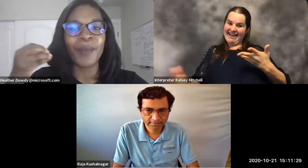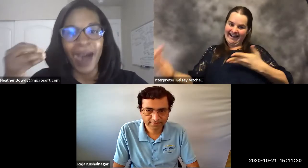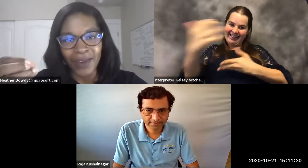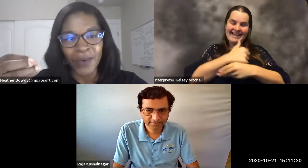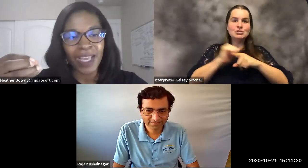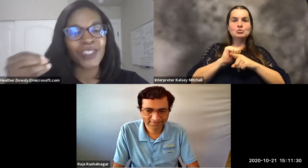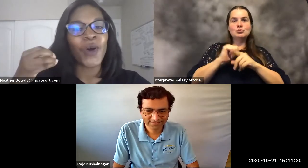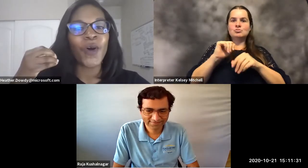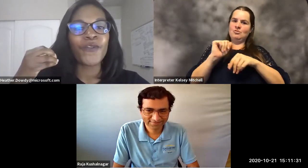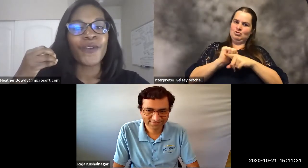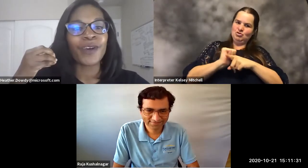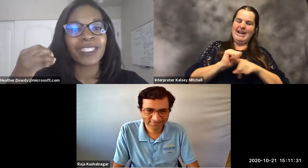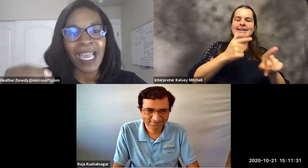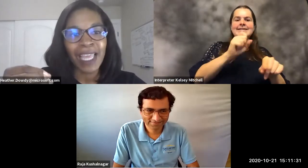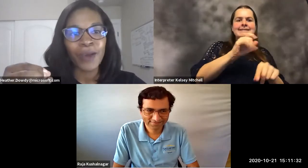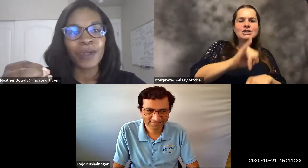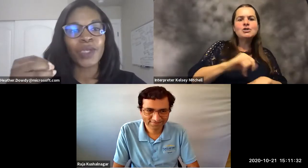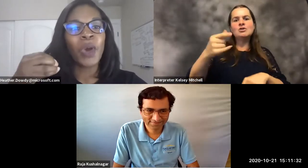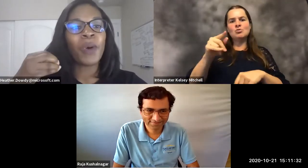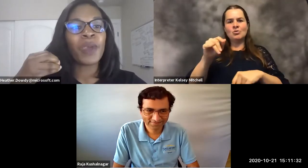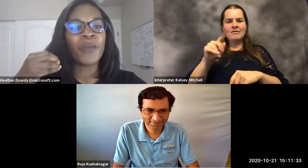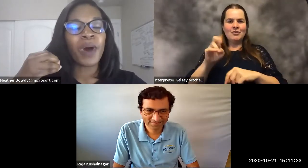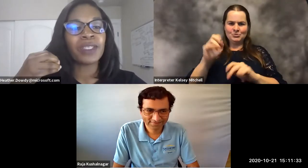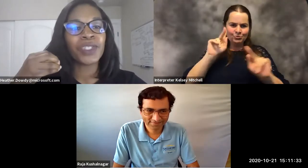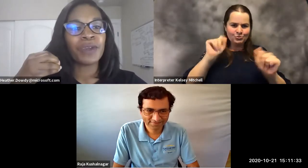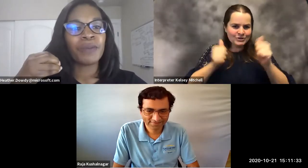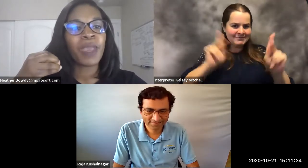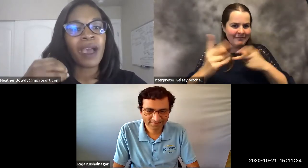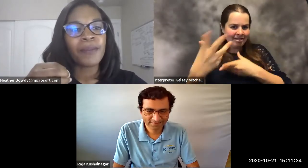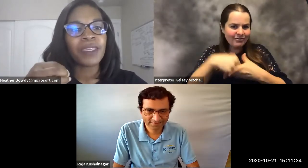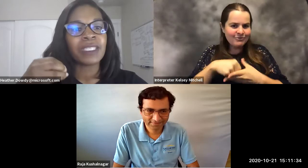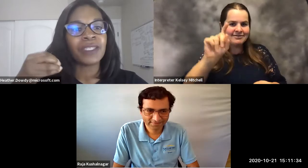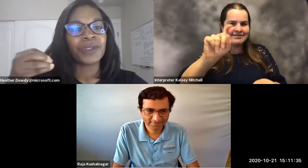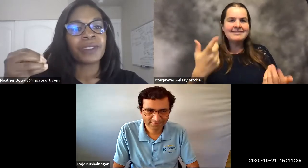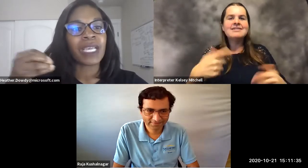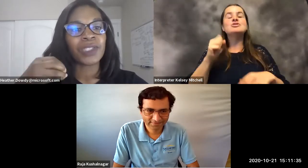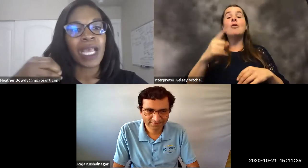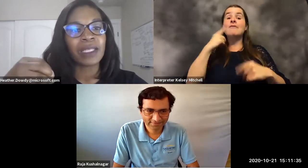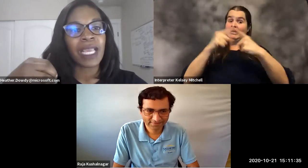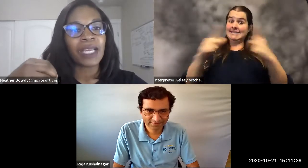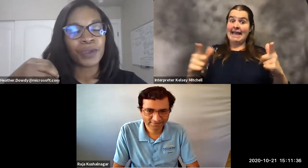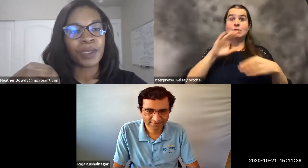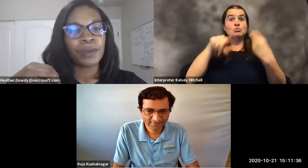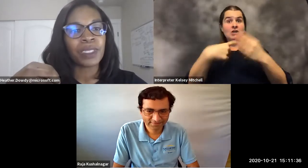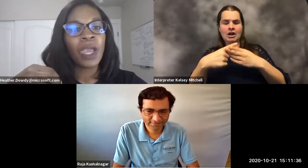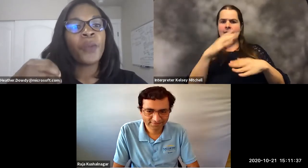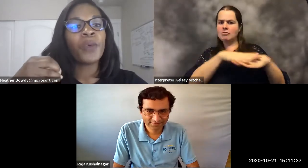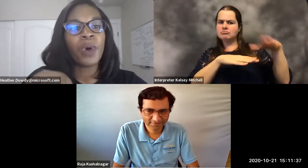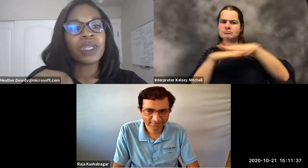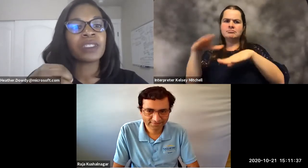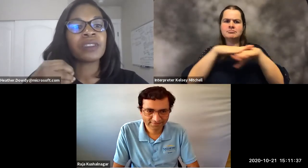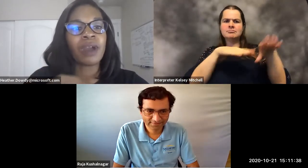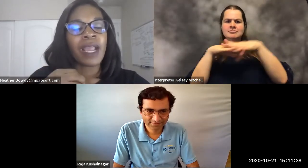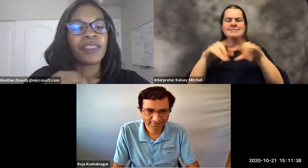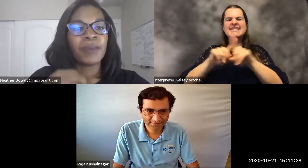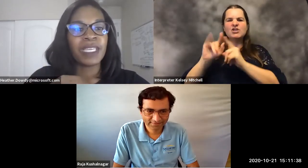train that model. And so for sign language, when we want to pick up these intersectionality attributes,